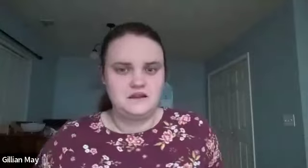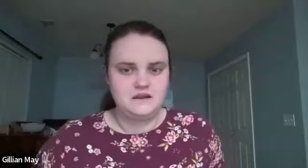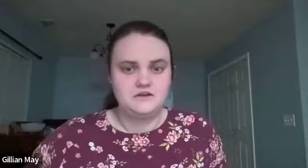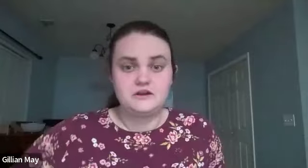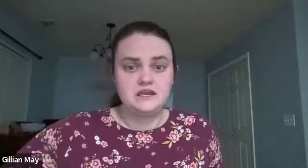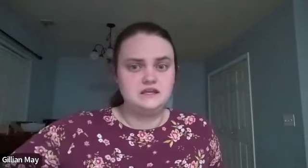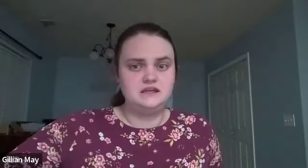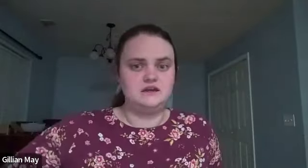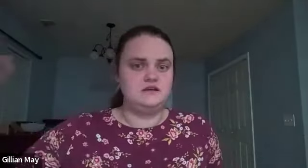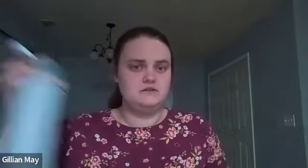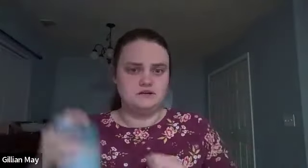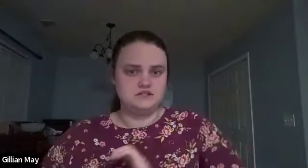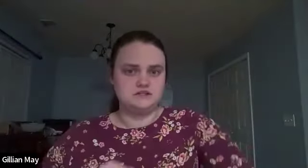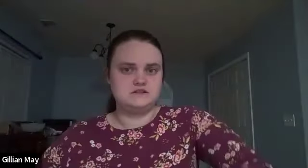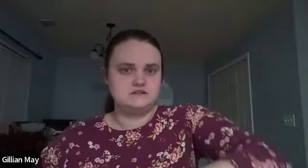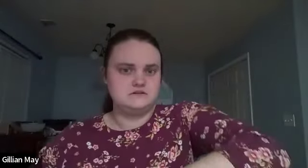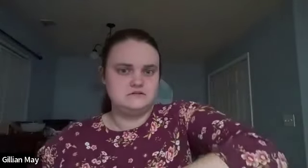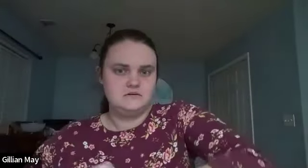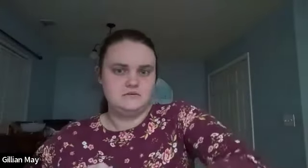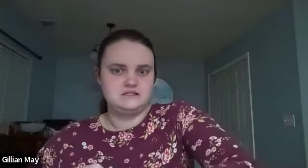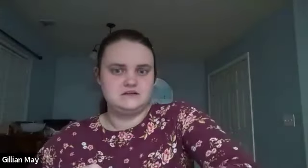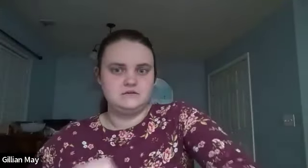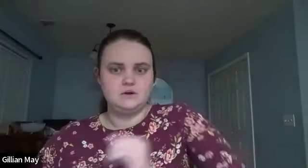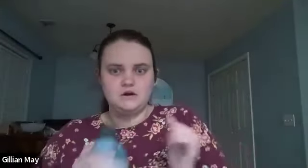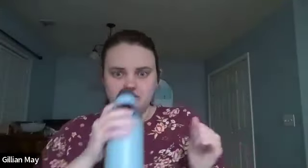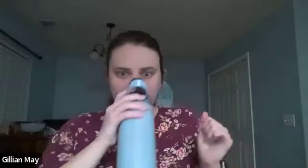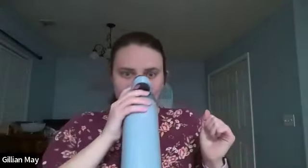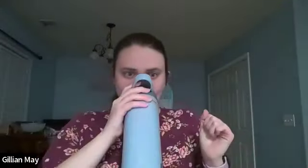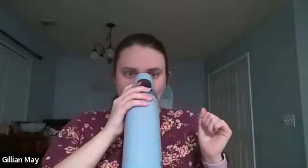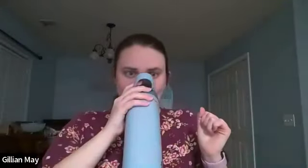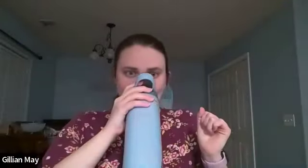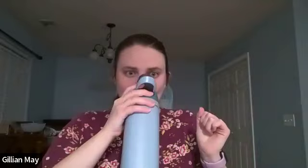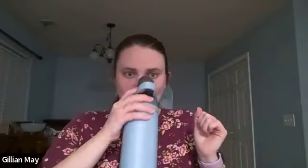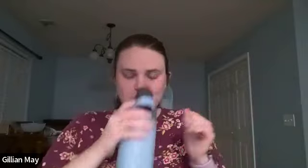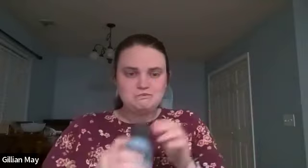All right. Are there any other questions? While I take a little quick water break.